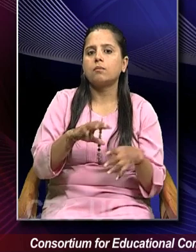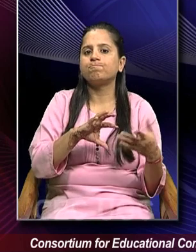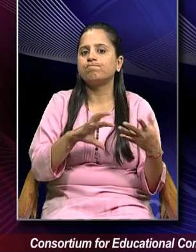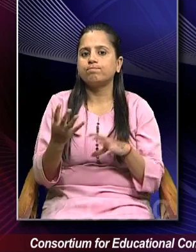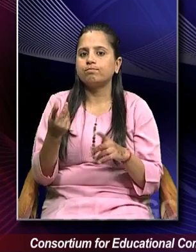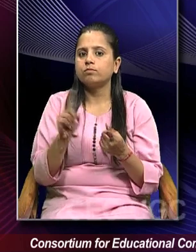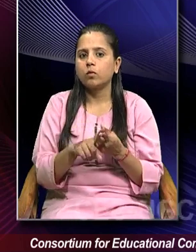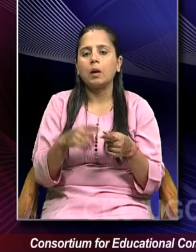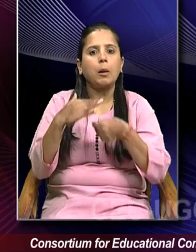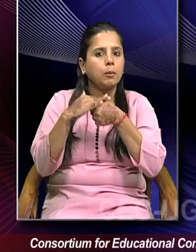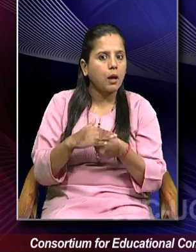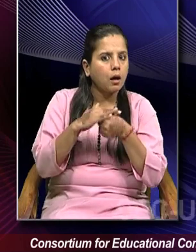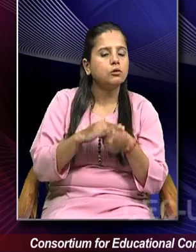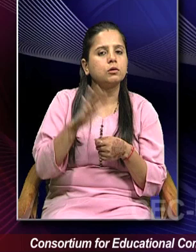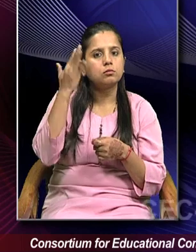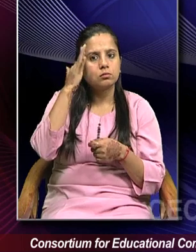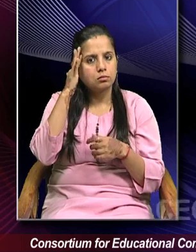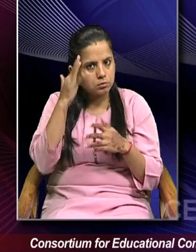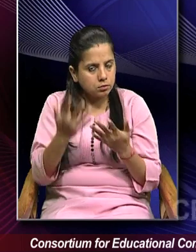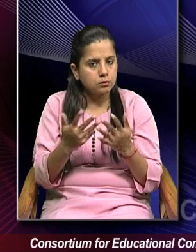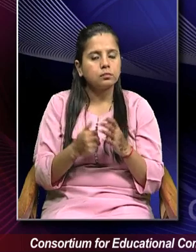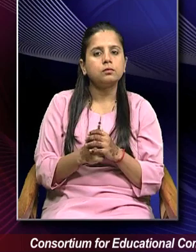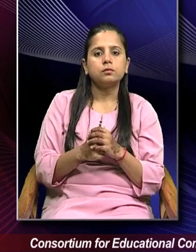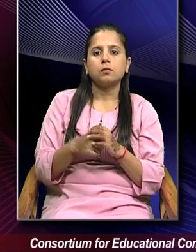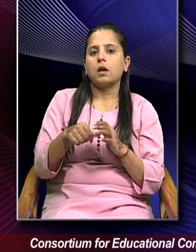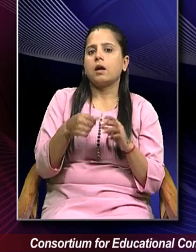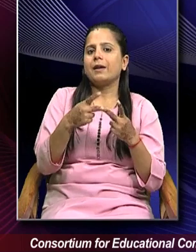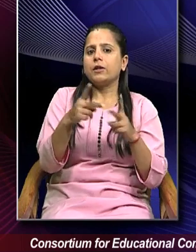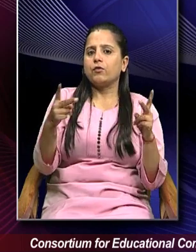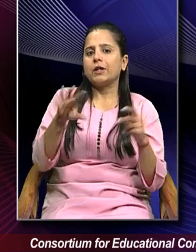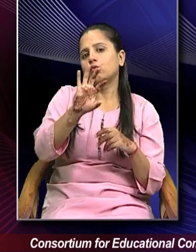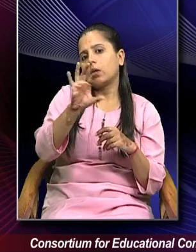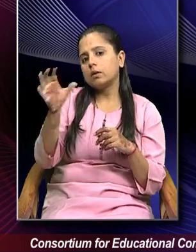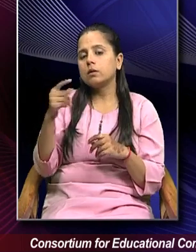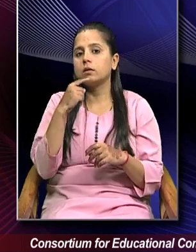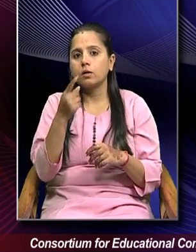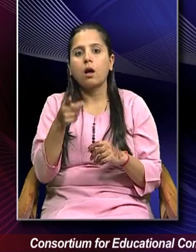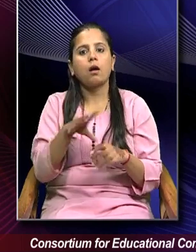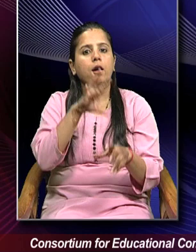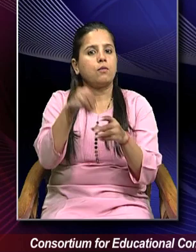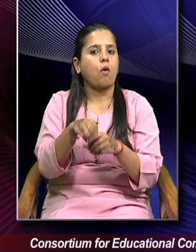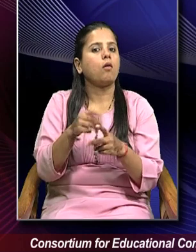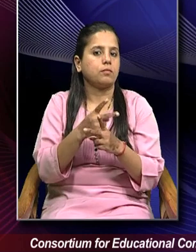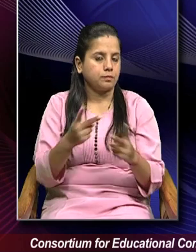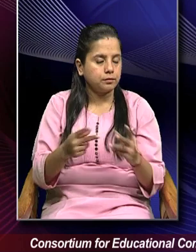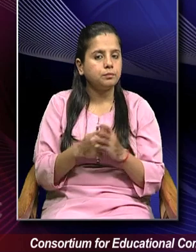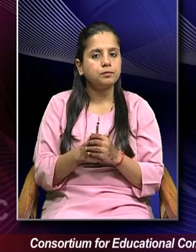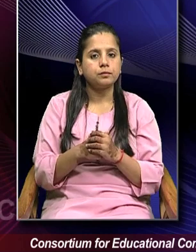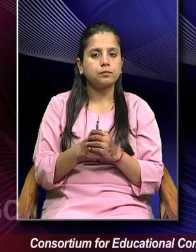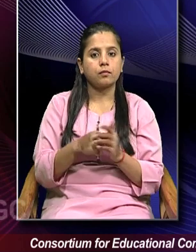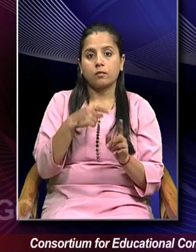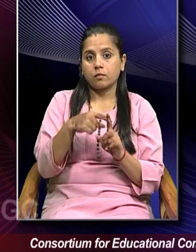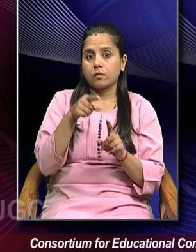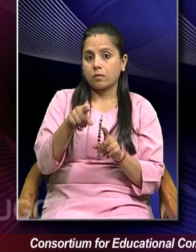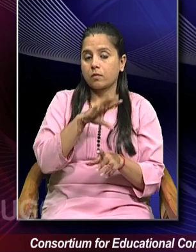of pressure, tension in different countries which were involved. And in